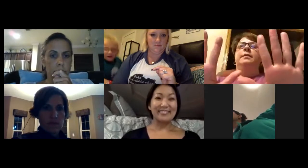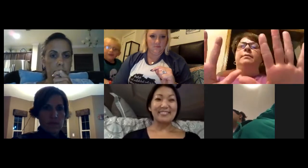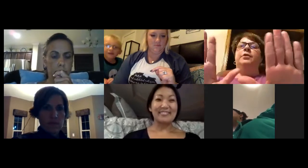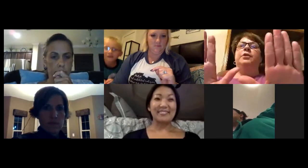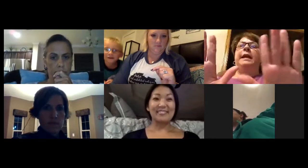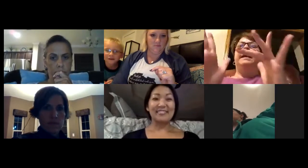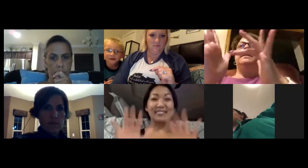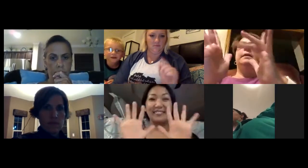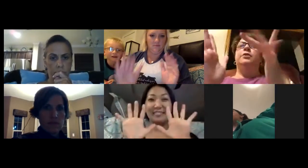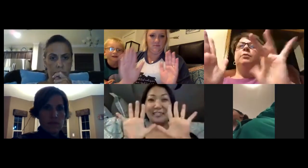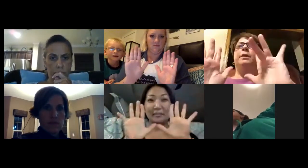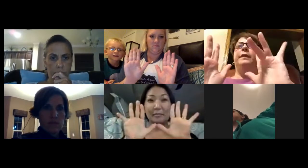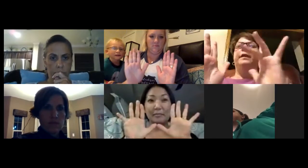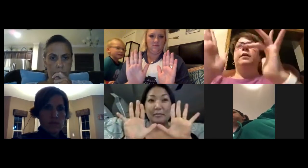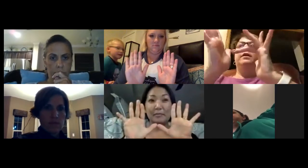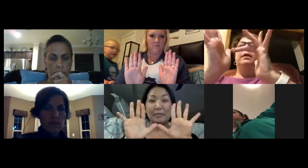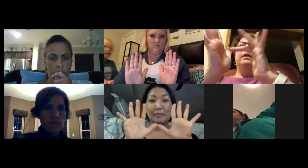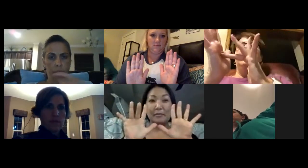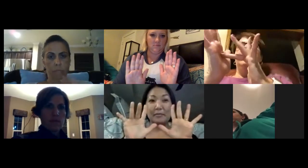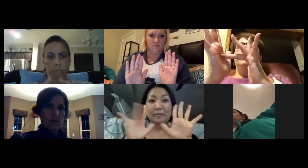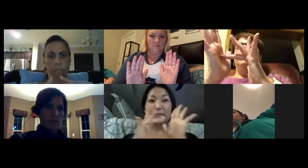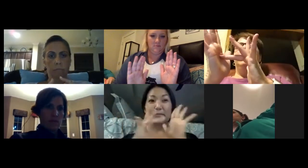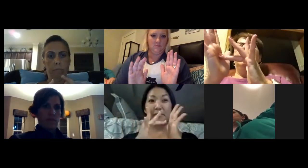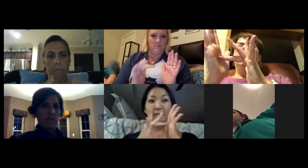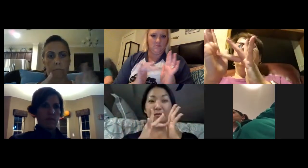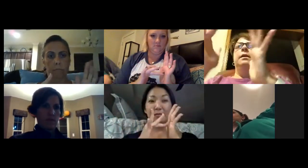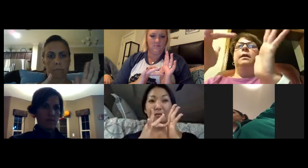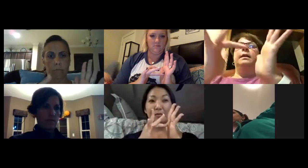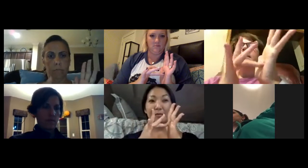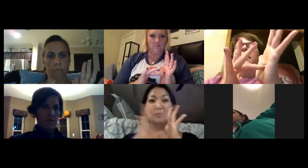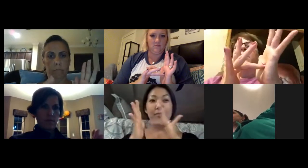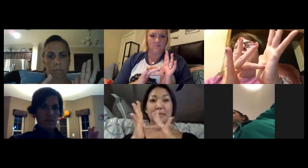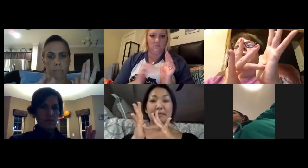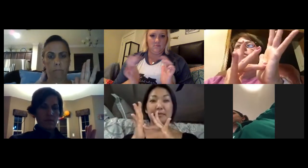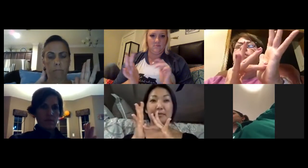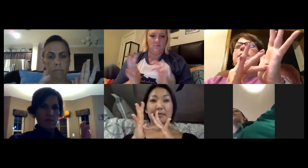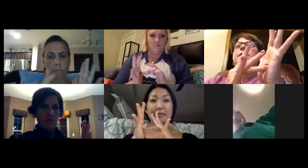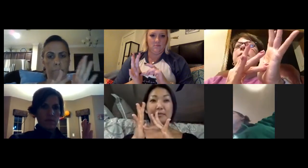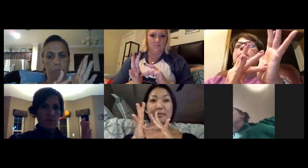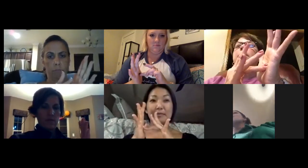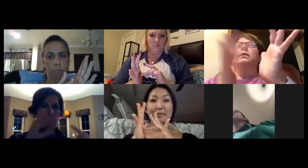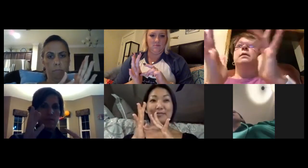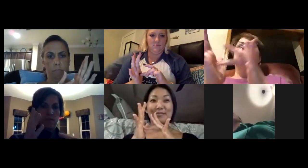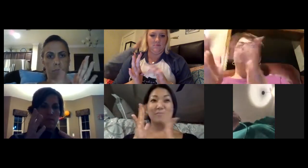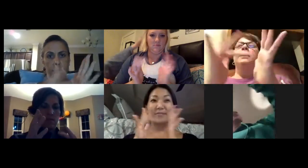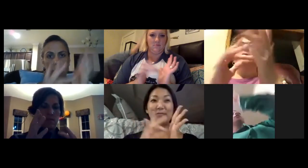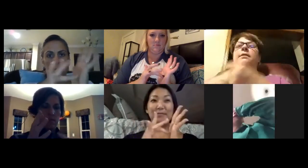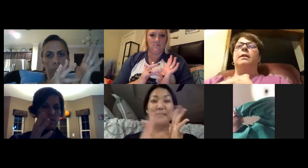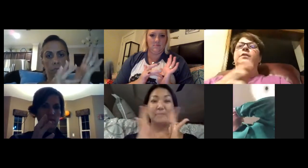your two hands and it's your middle finger and it's here and it's here. That's Jesus. Jesus loves you.